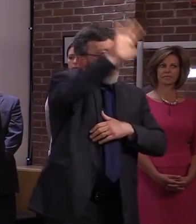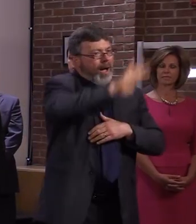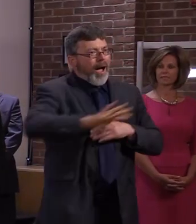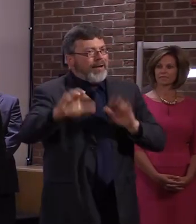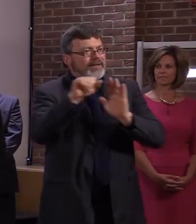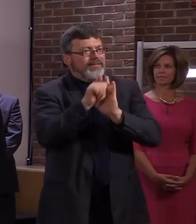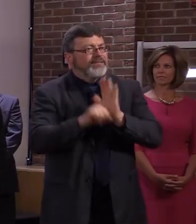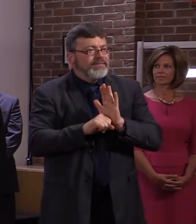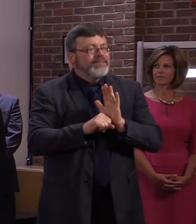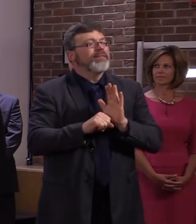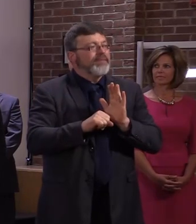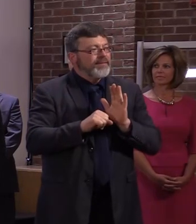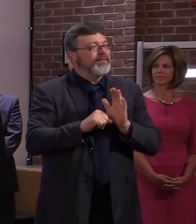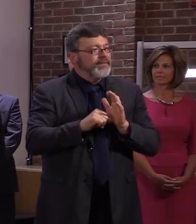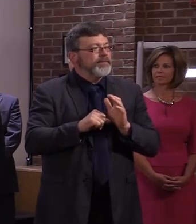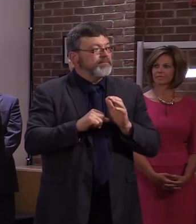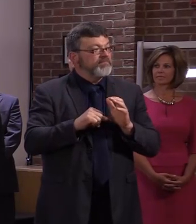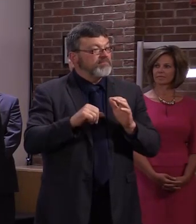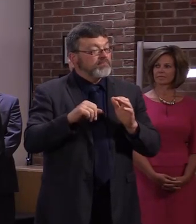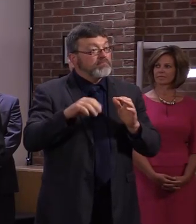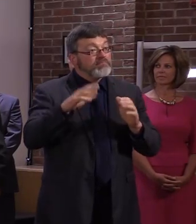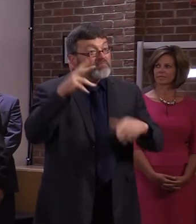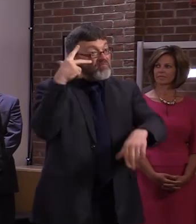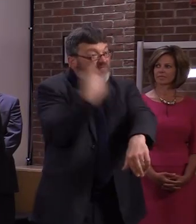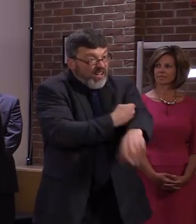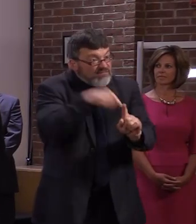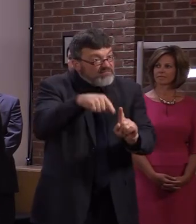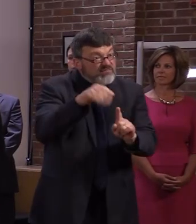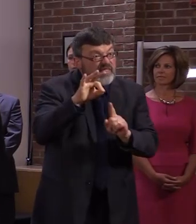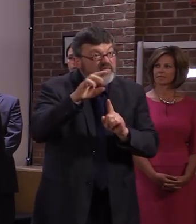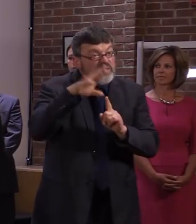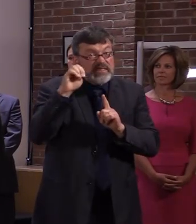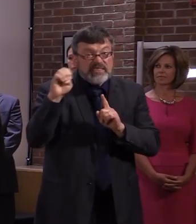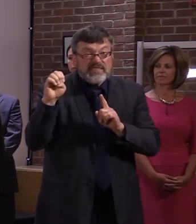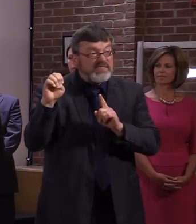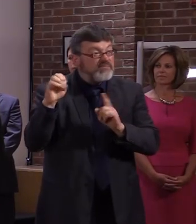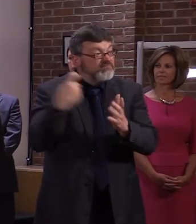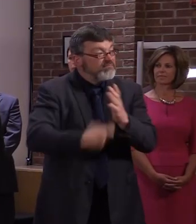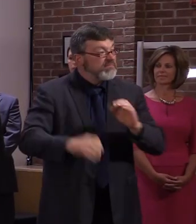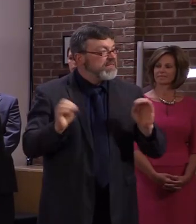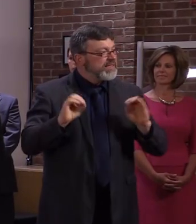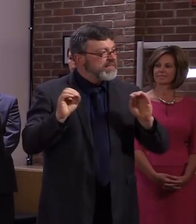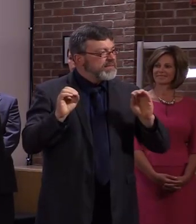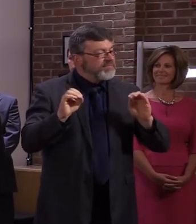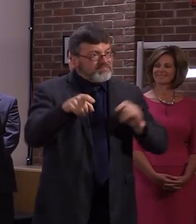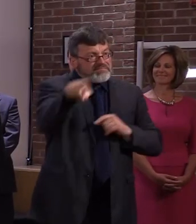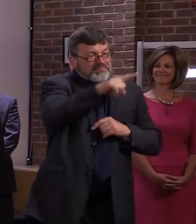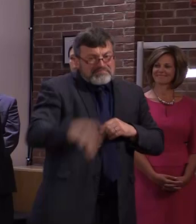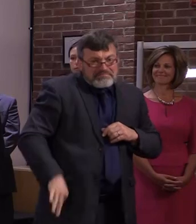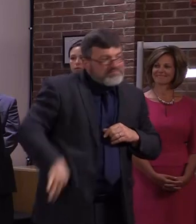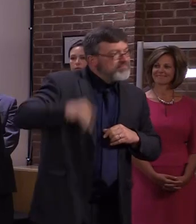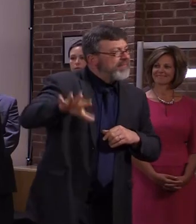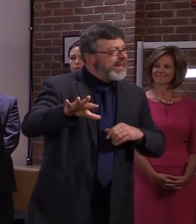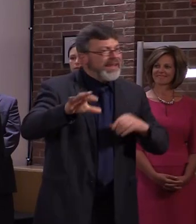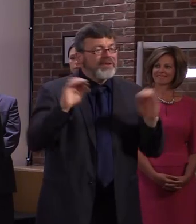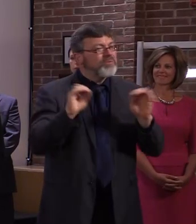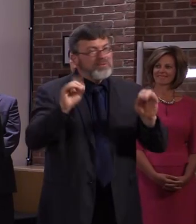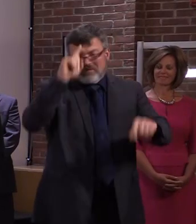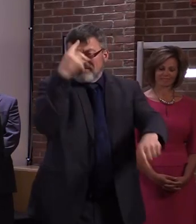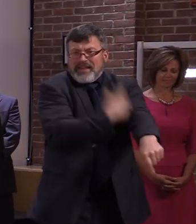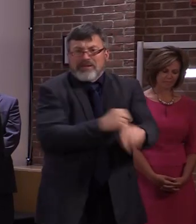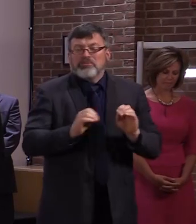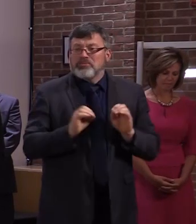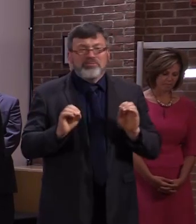without offering financial incentives, other than the occasional maple creamy. Which brings